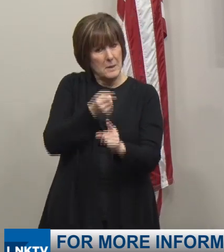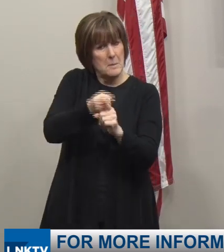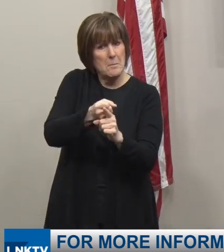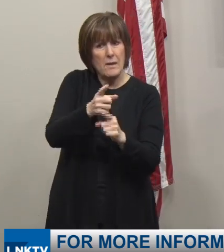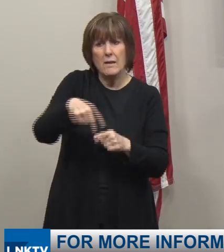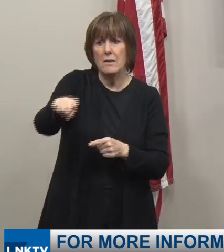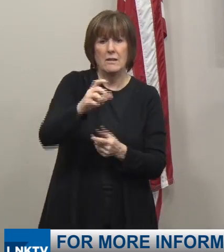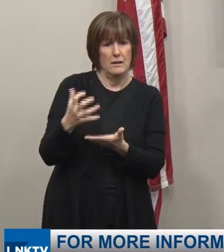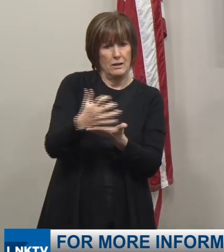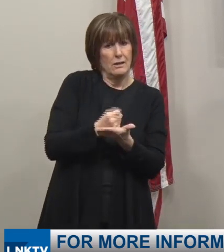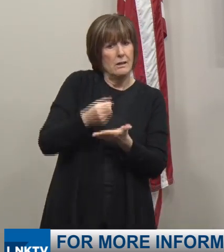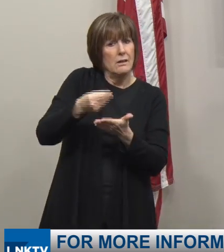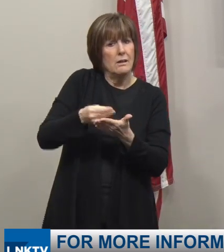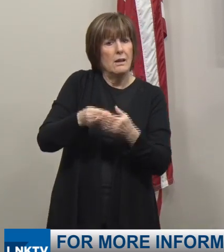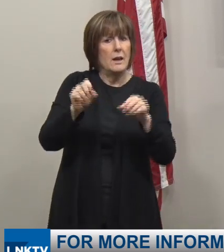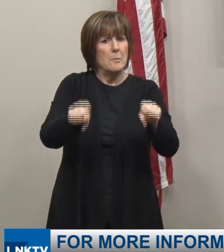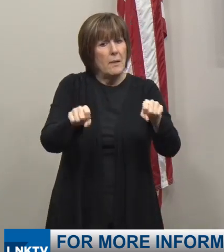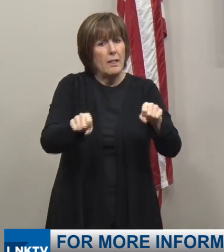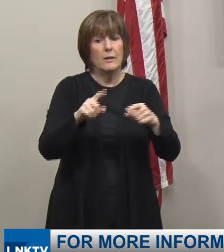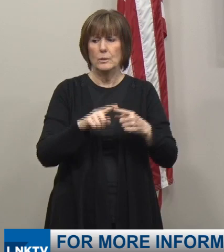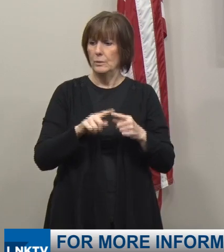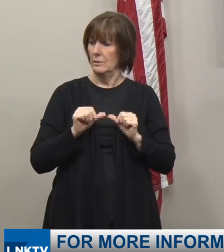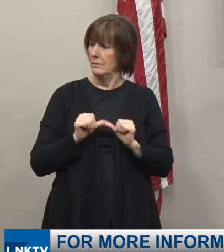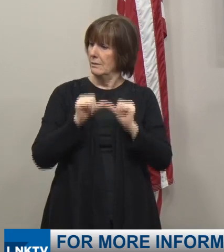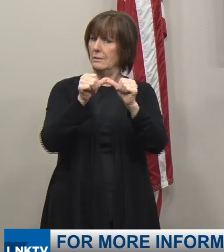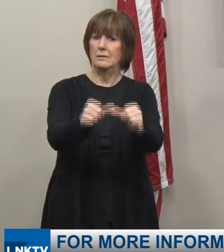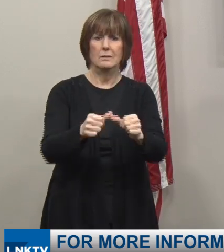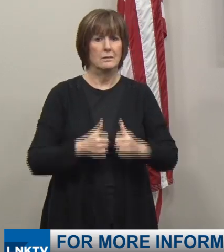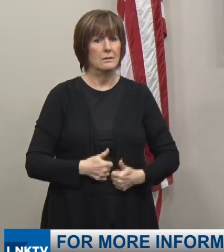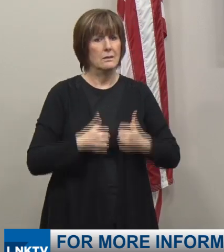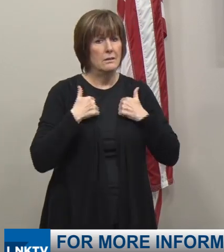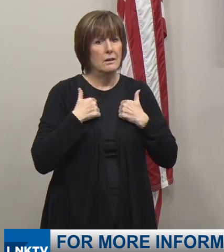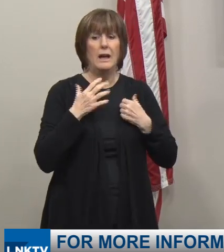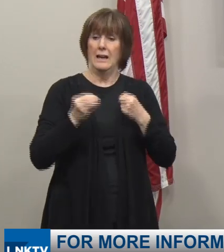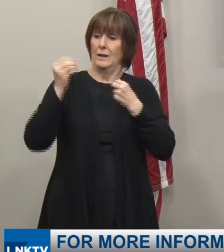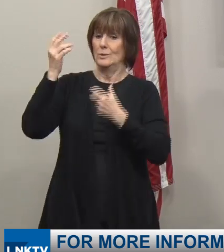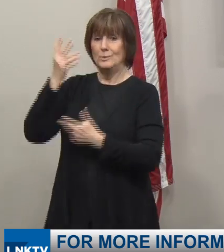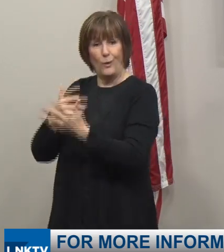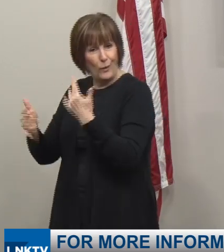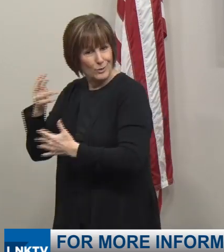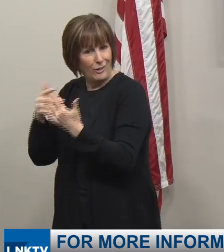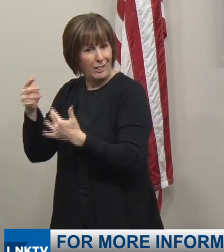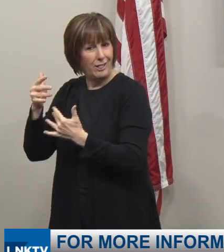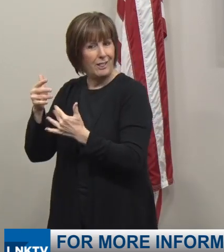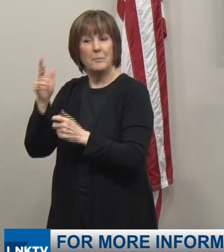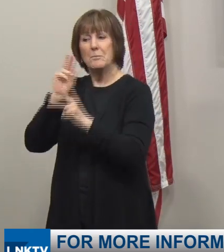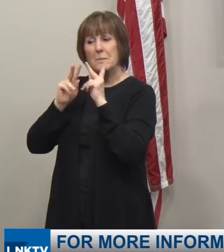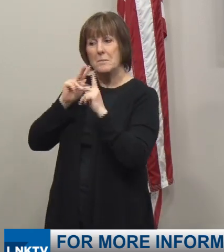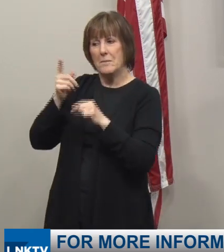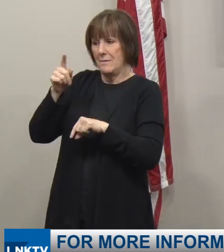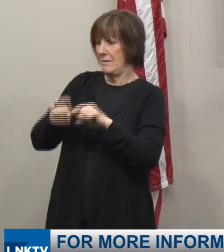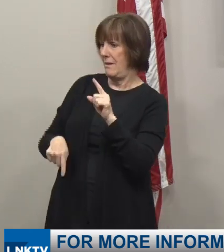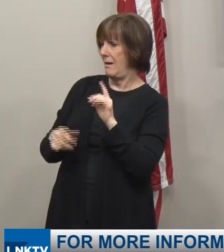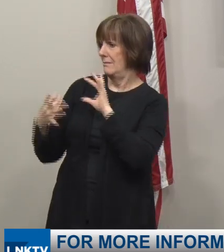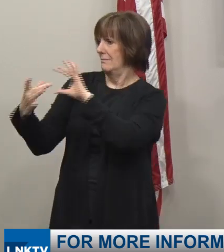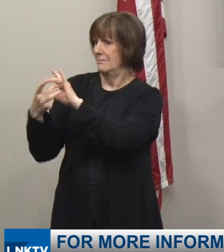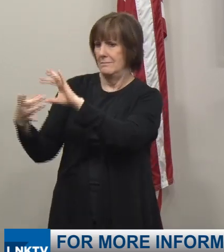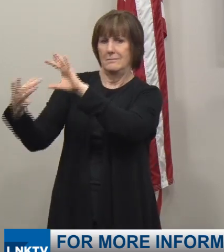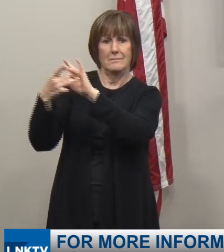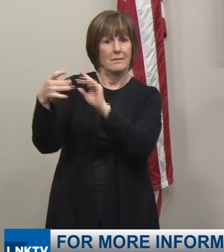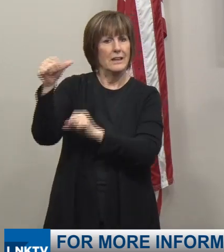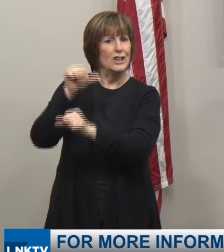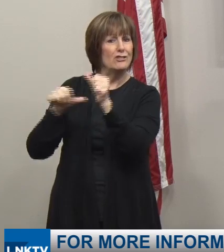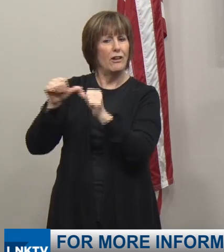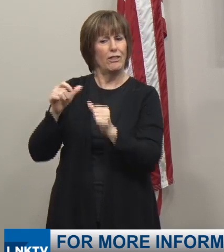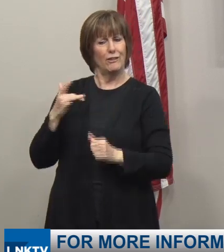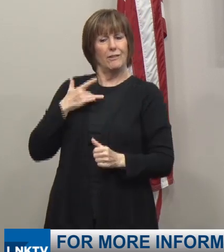people's livelihoods and ability to sustain themselves, and at the social level, with its impact on people's ability to connect with one another in the